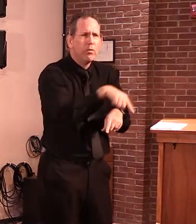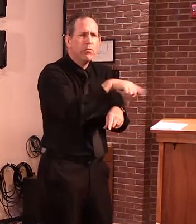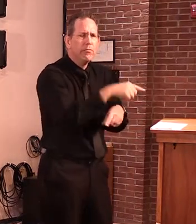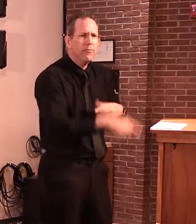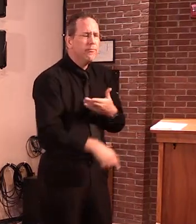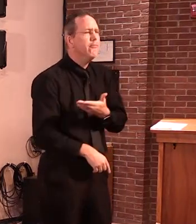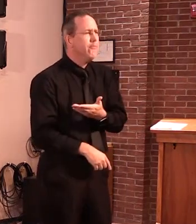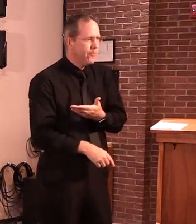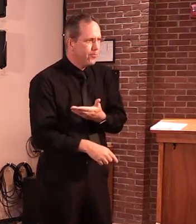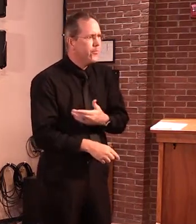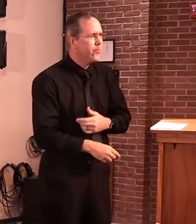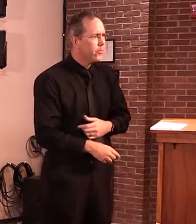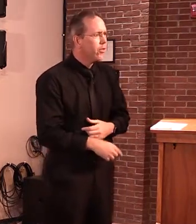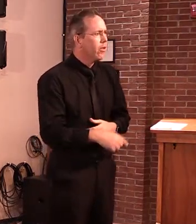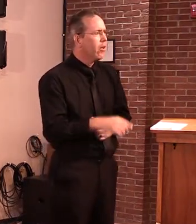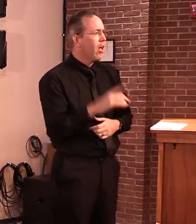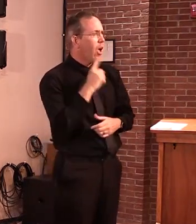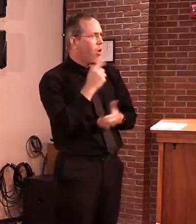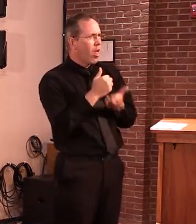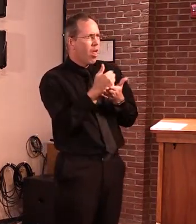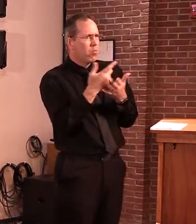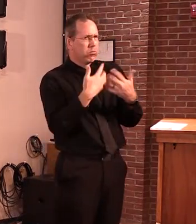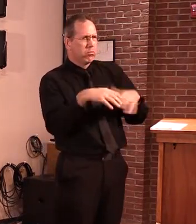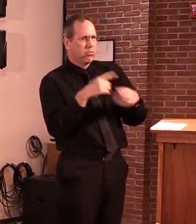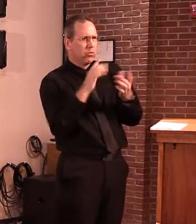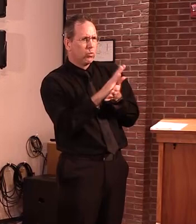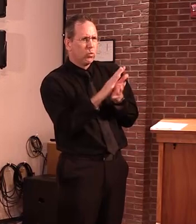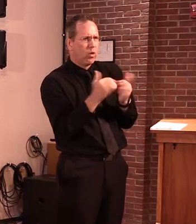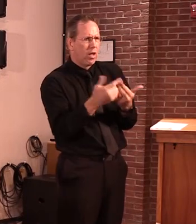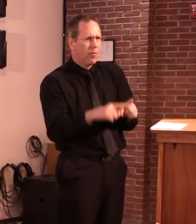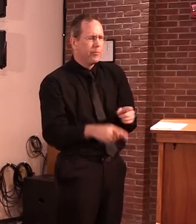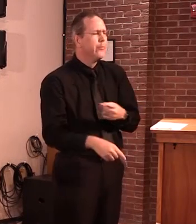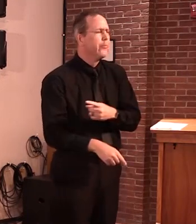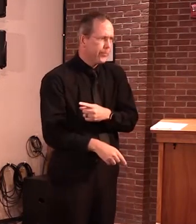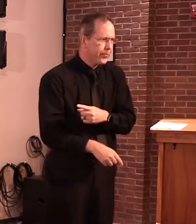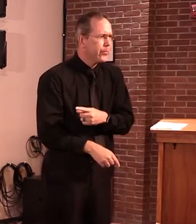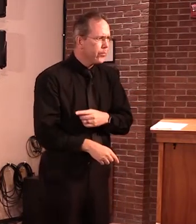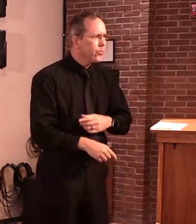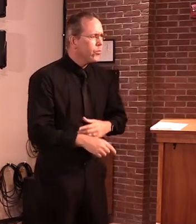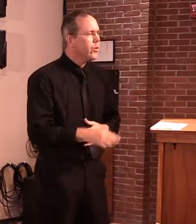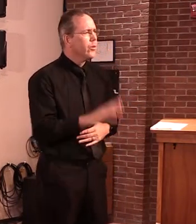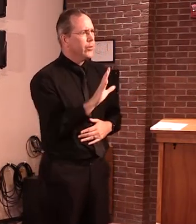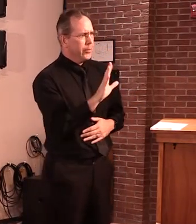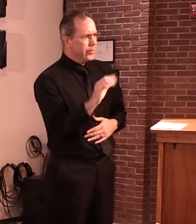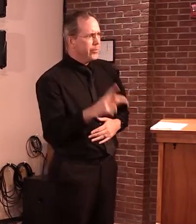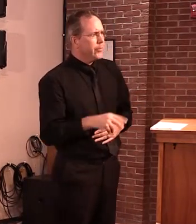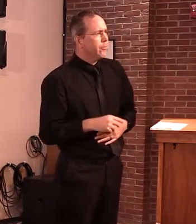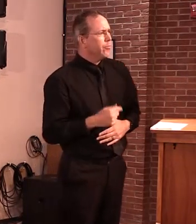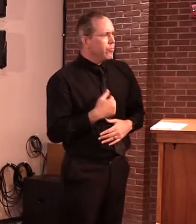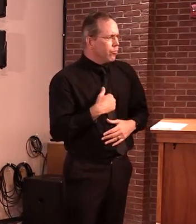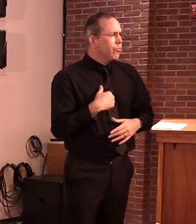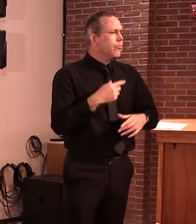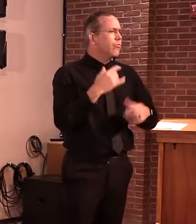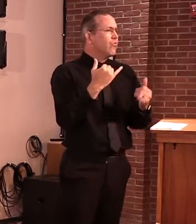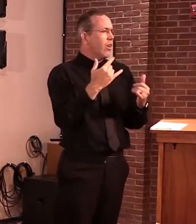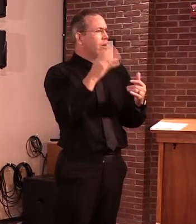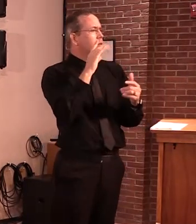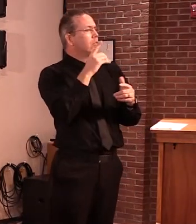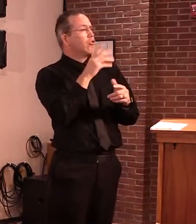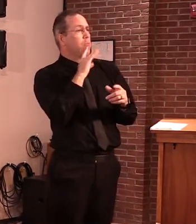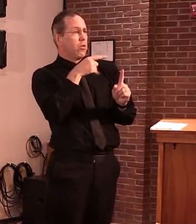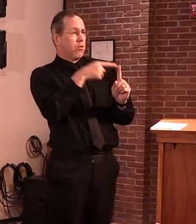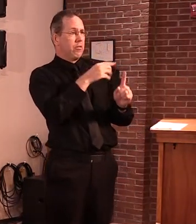Yeah, hi, Olivia. Yeah, I was just referring to, you know, staff are being an important consideration for schools to maintain their operations